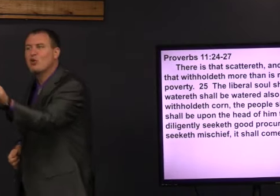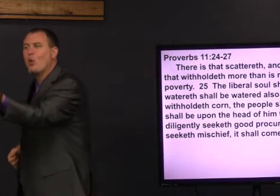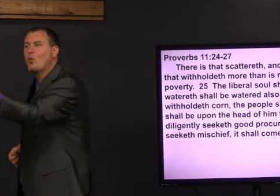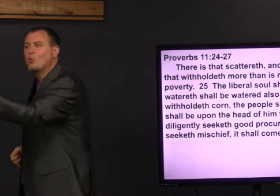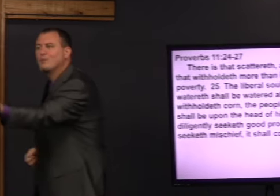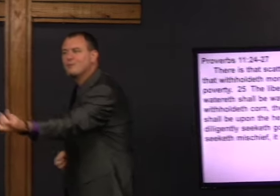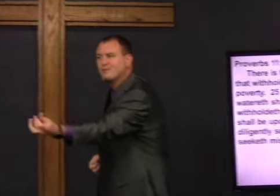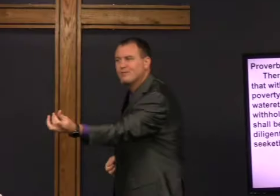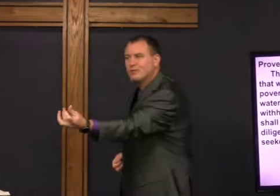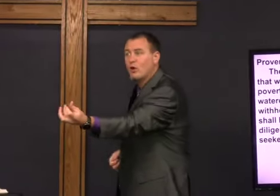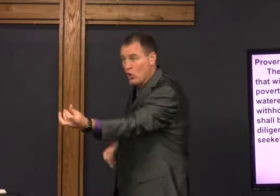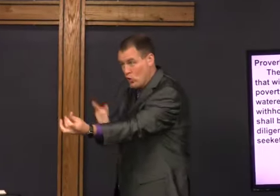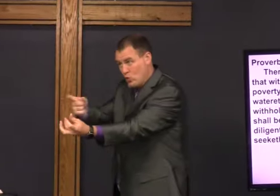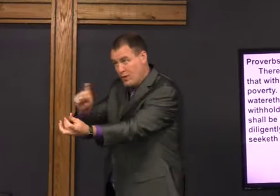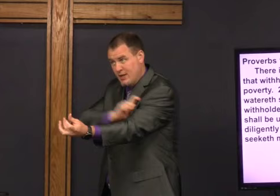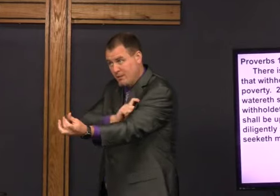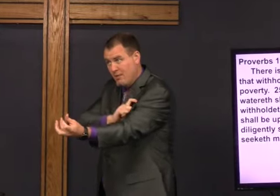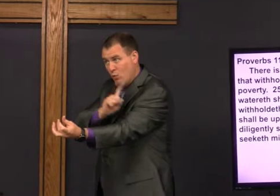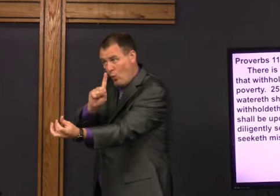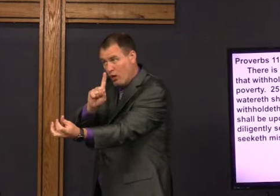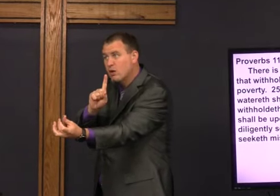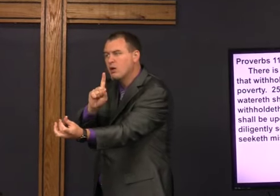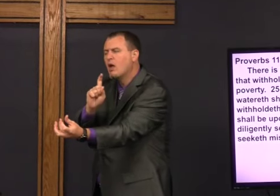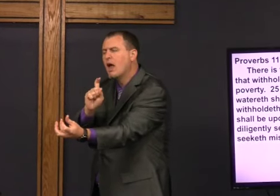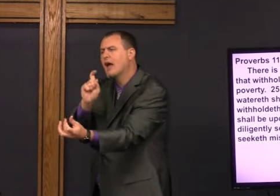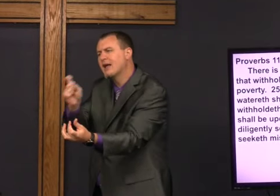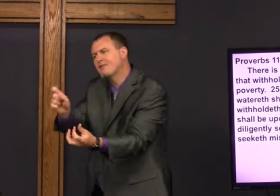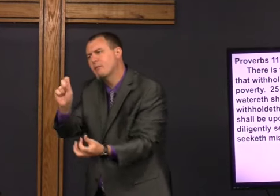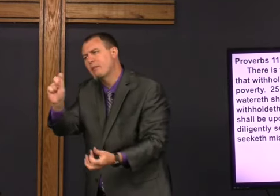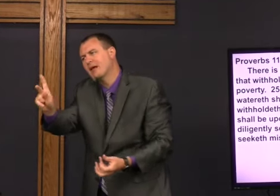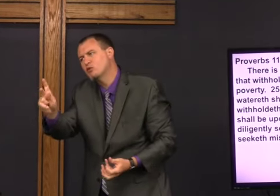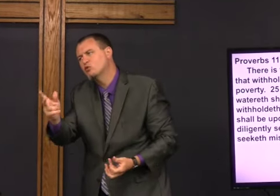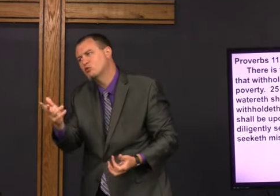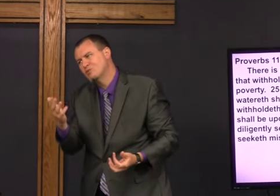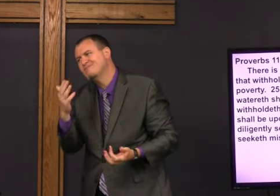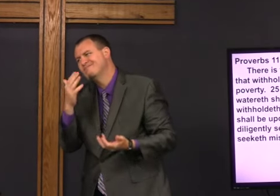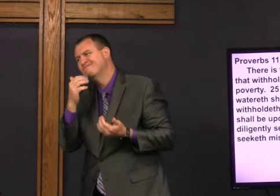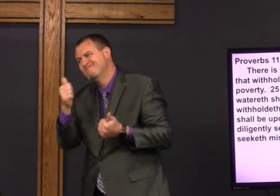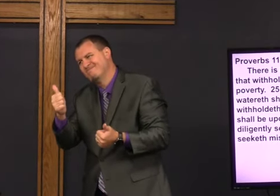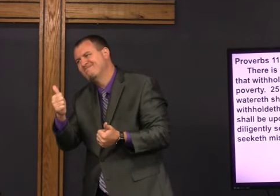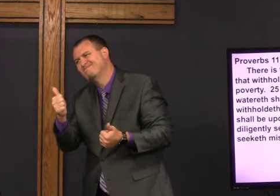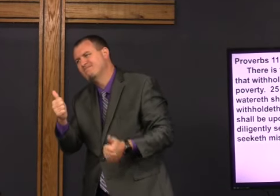back to him and said, here is your talent that you gave me. I give it back to you.